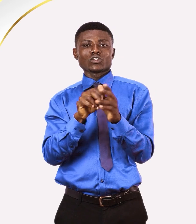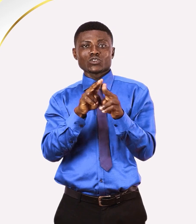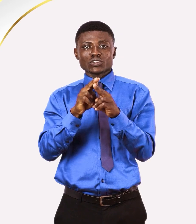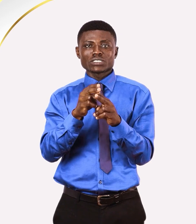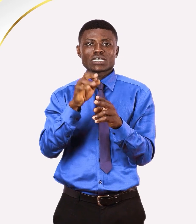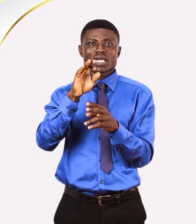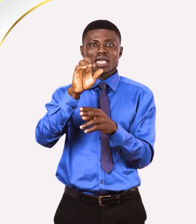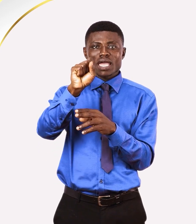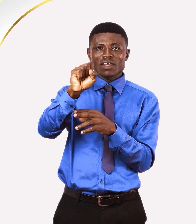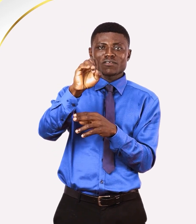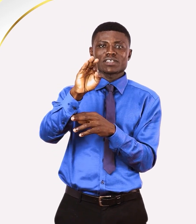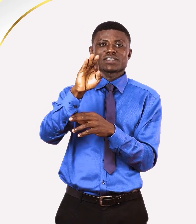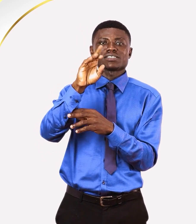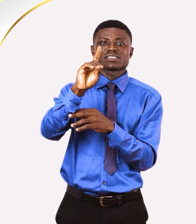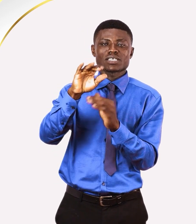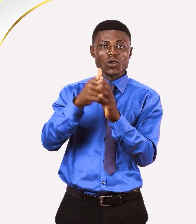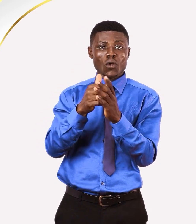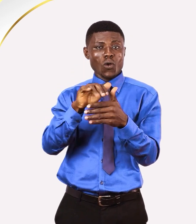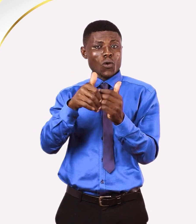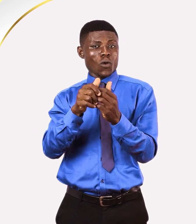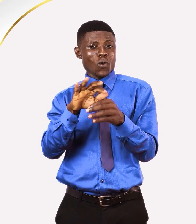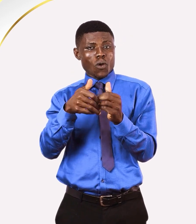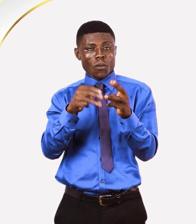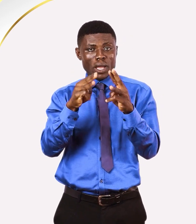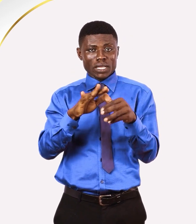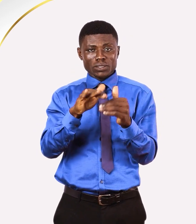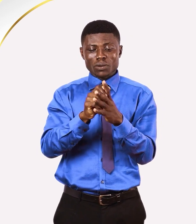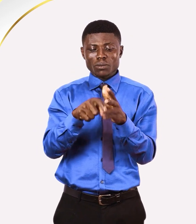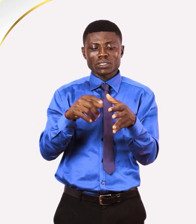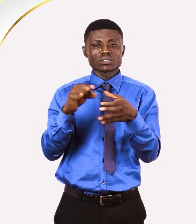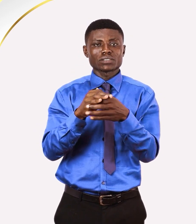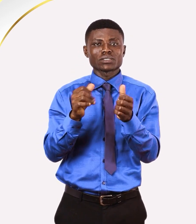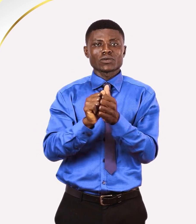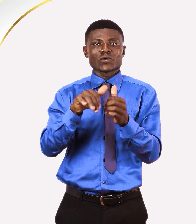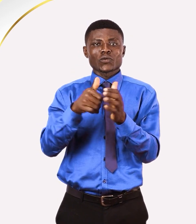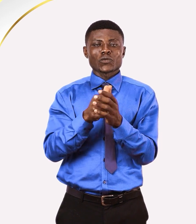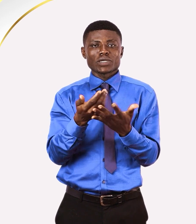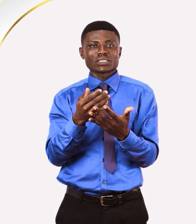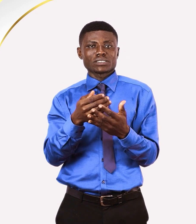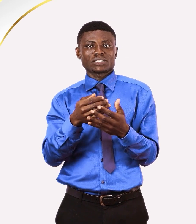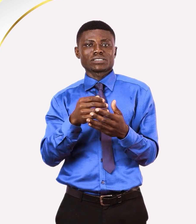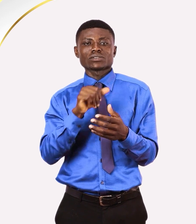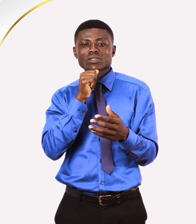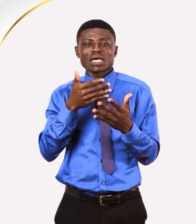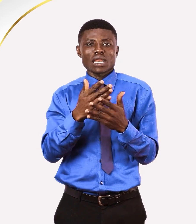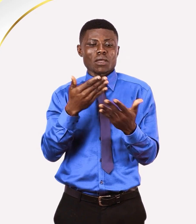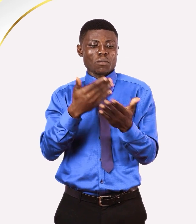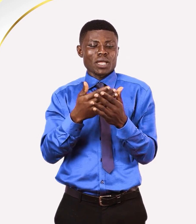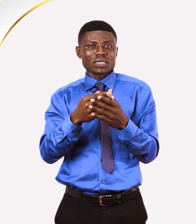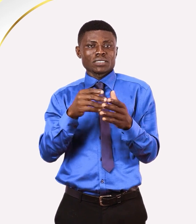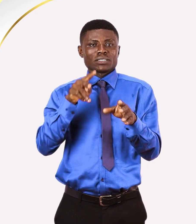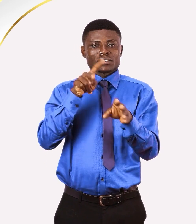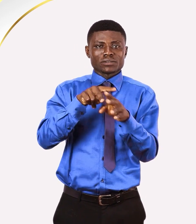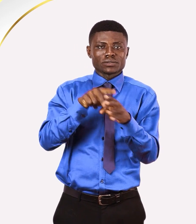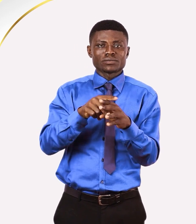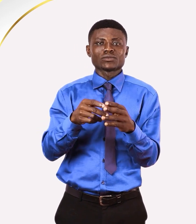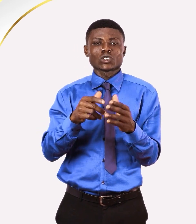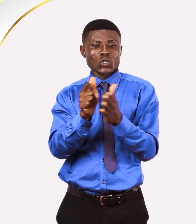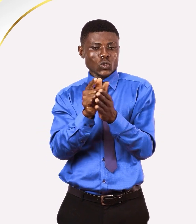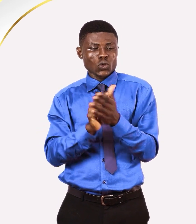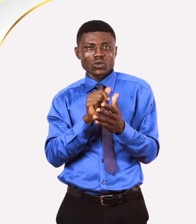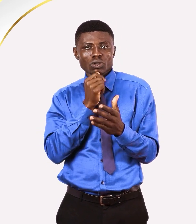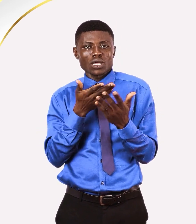the SEC that ensures that market operators comply with the anti-money laundering and